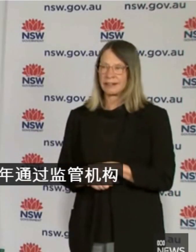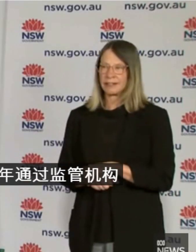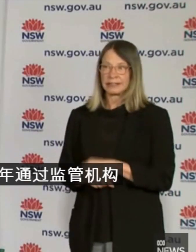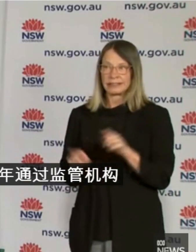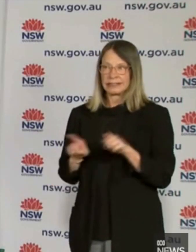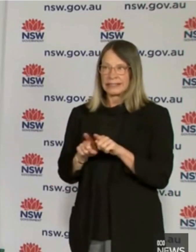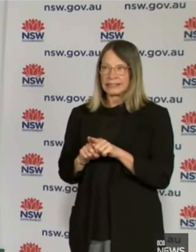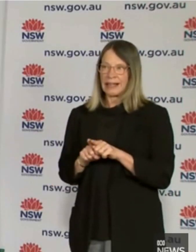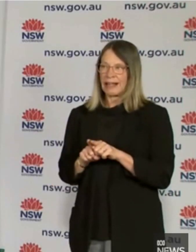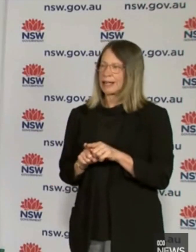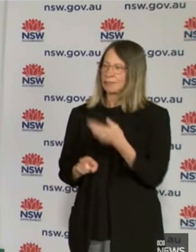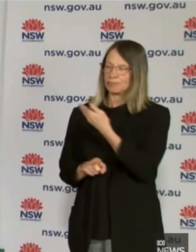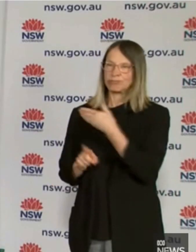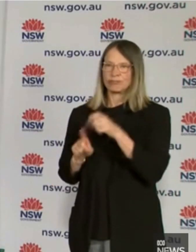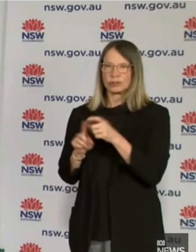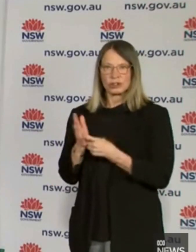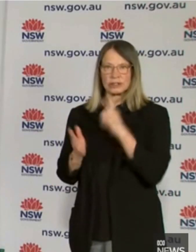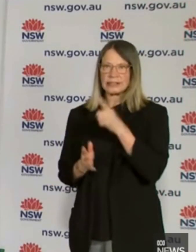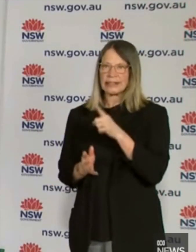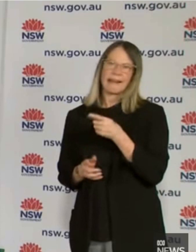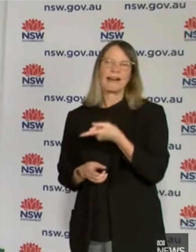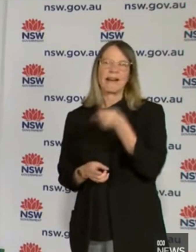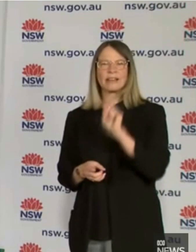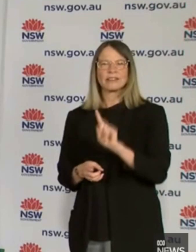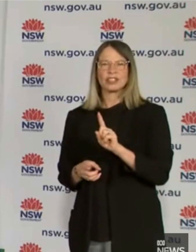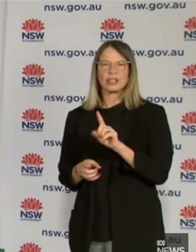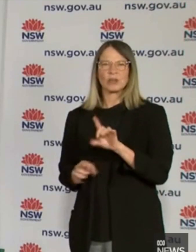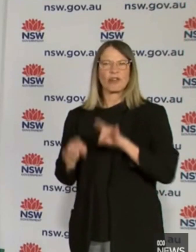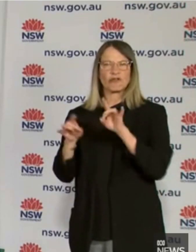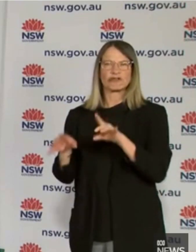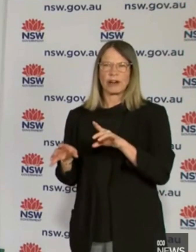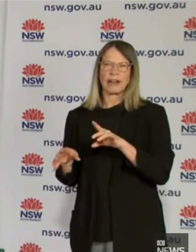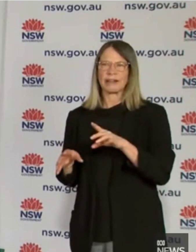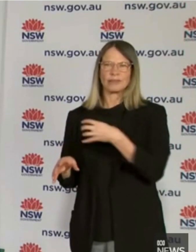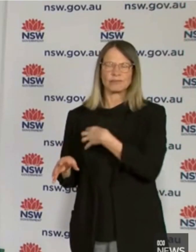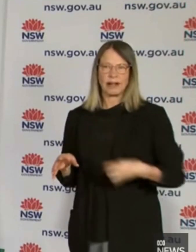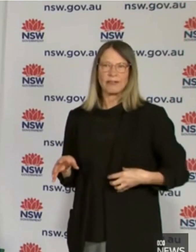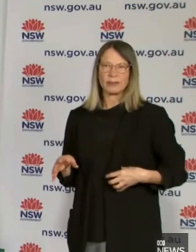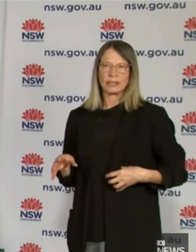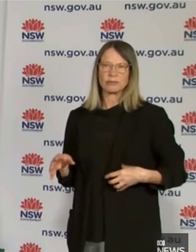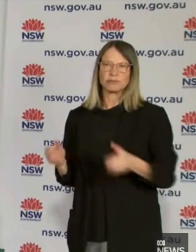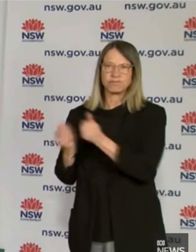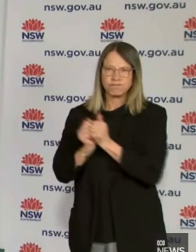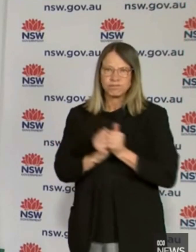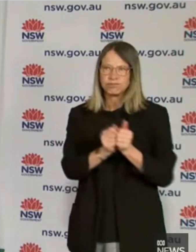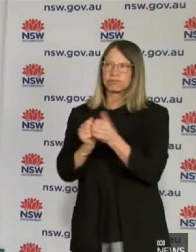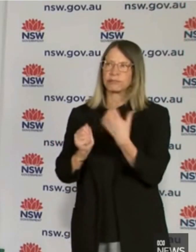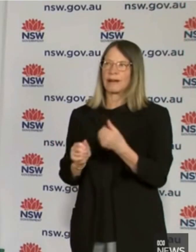in place at a federal level last year through the regulatory authority for